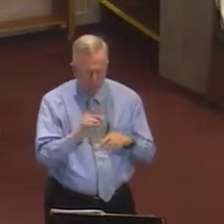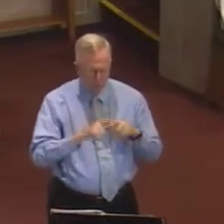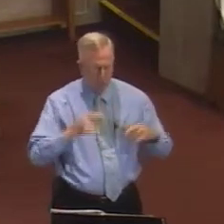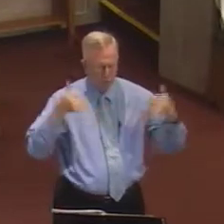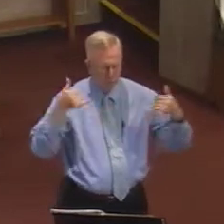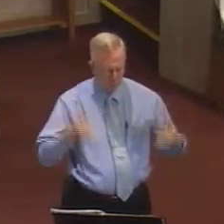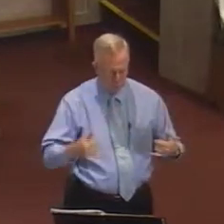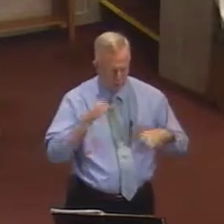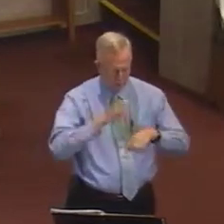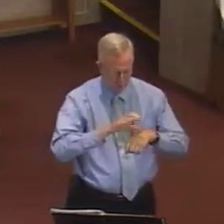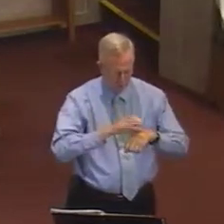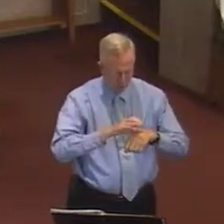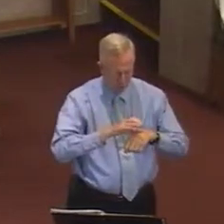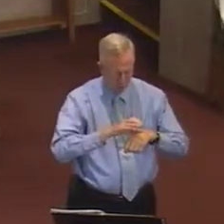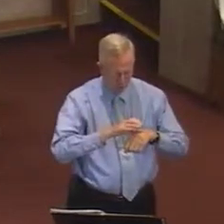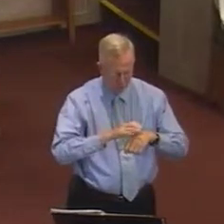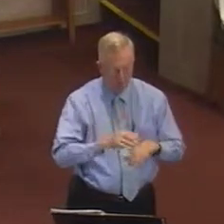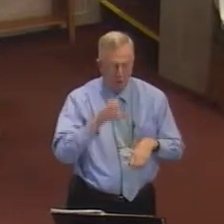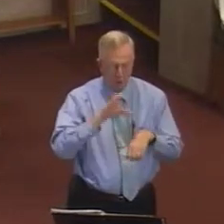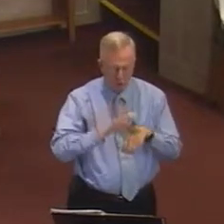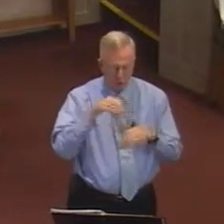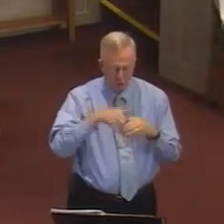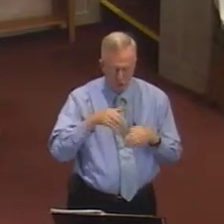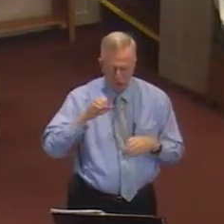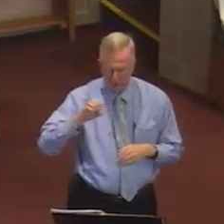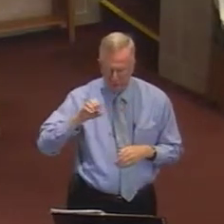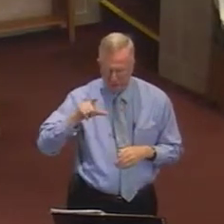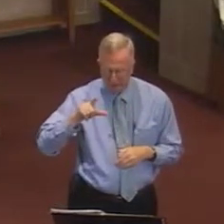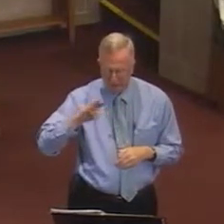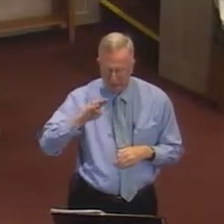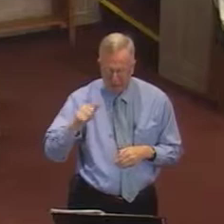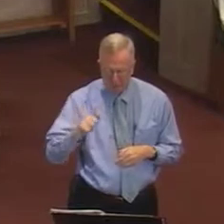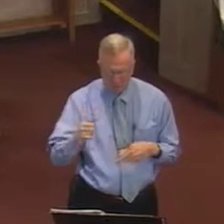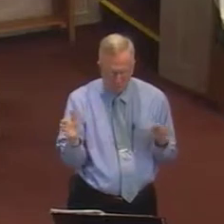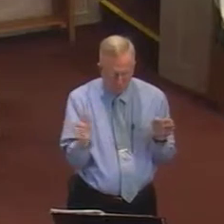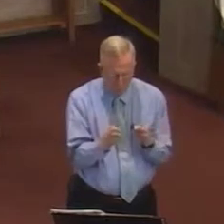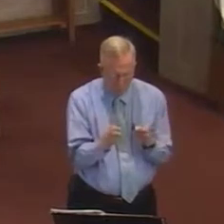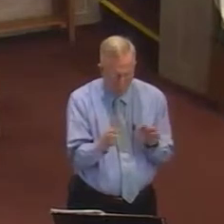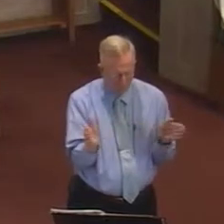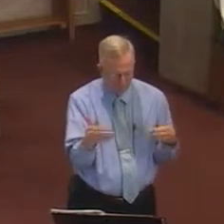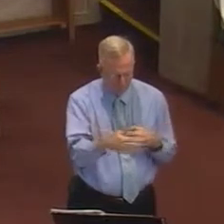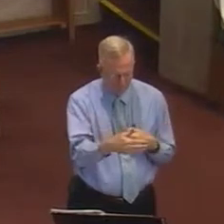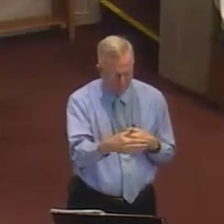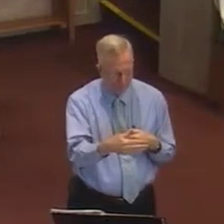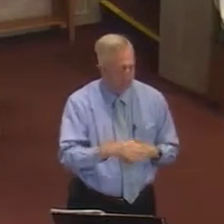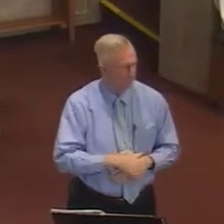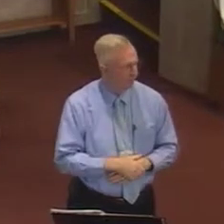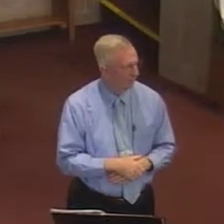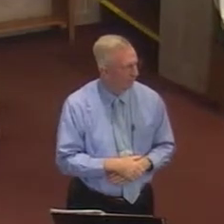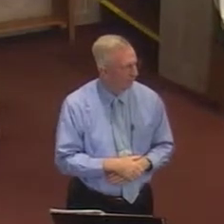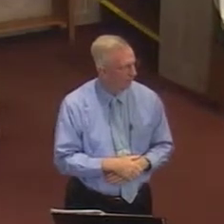church in Elba was like right here, this section. And